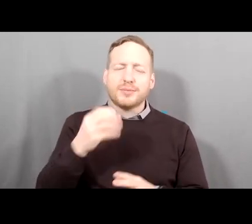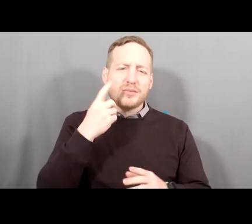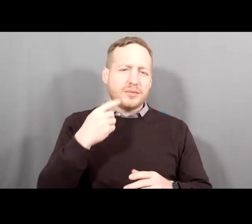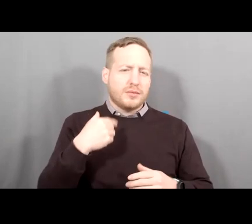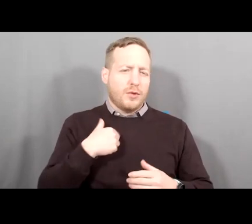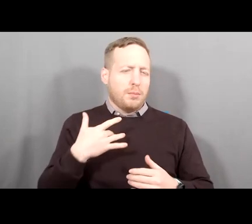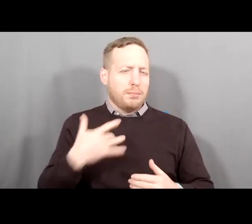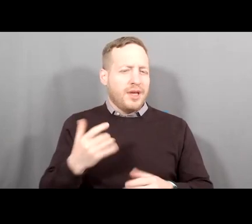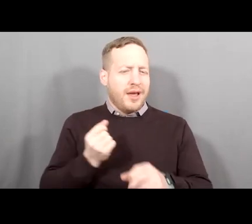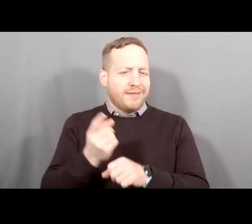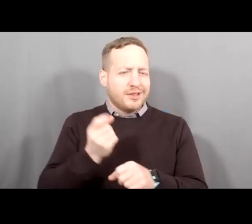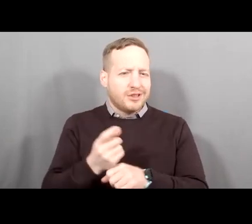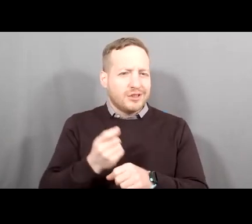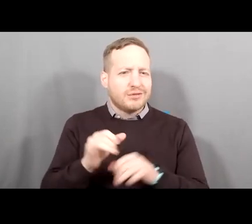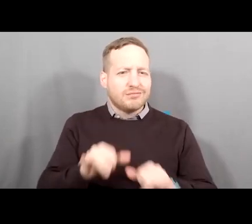And